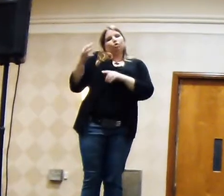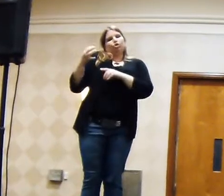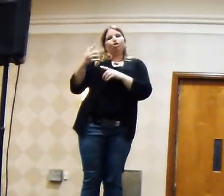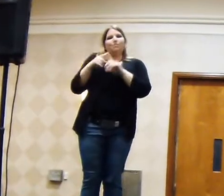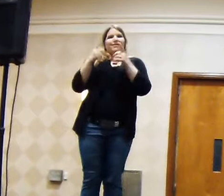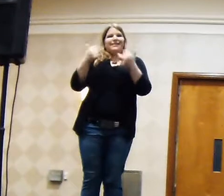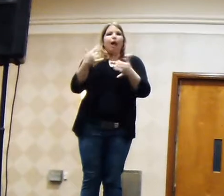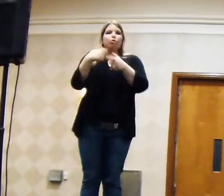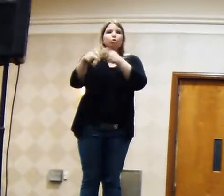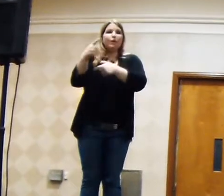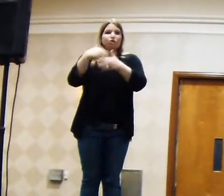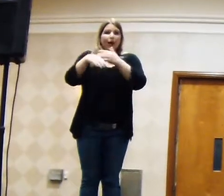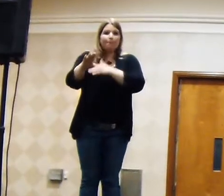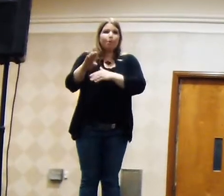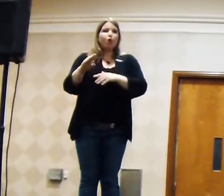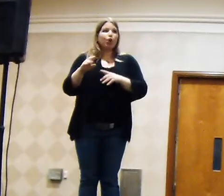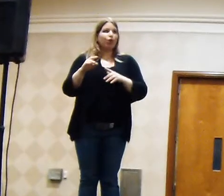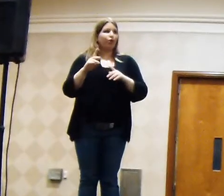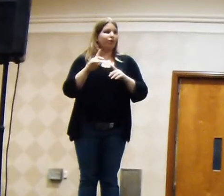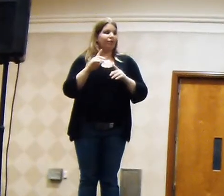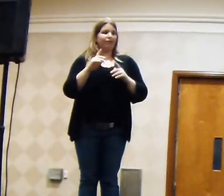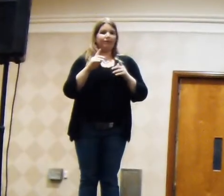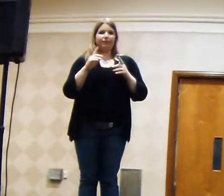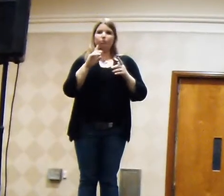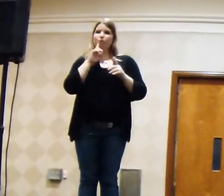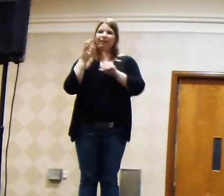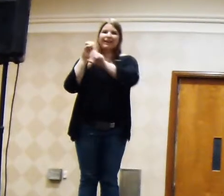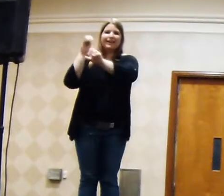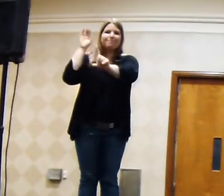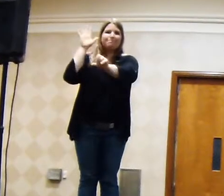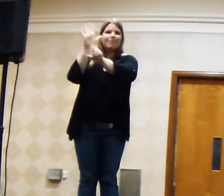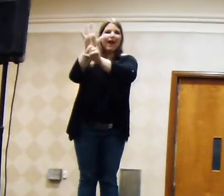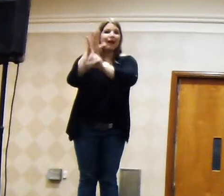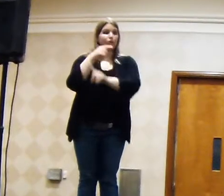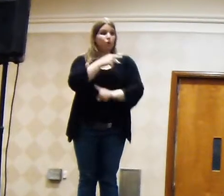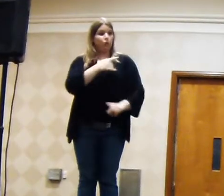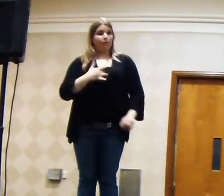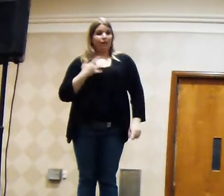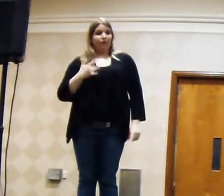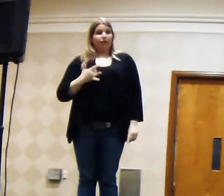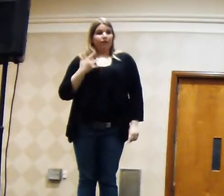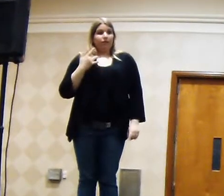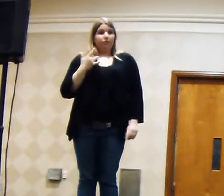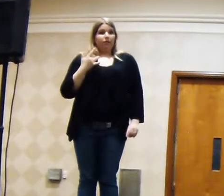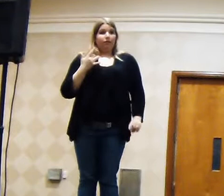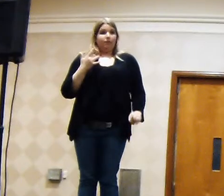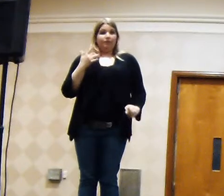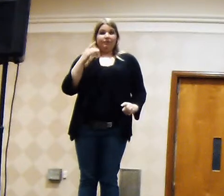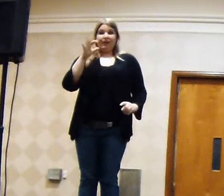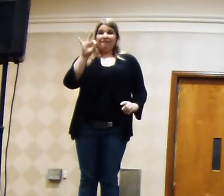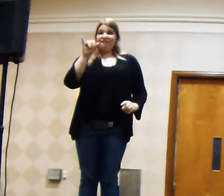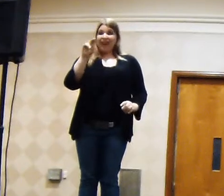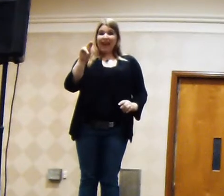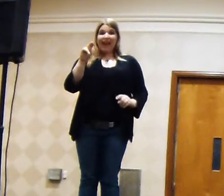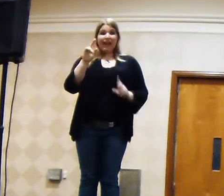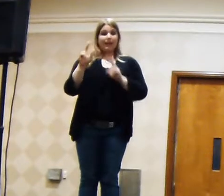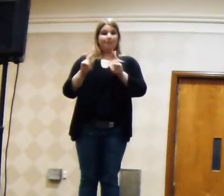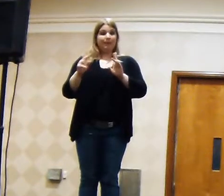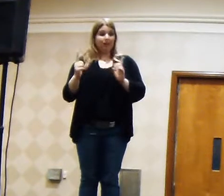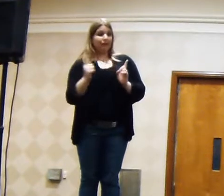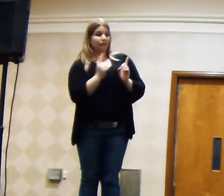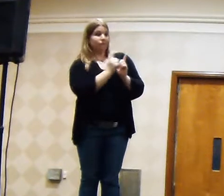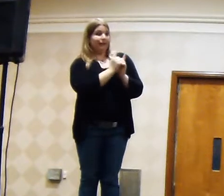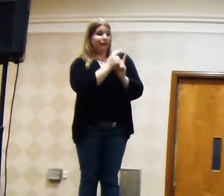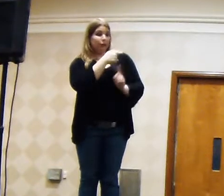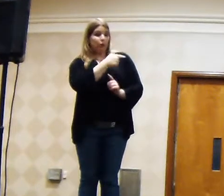at Birth is part of this kind of next round. What are you finding a shift in sort of fandom or people that come up to you